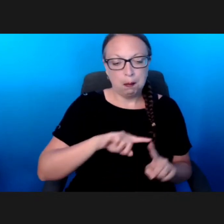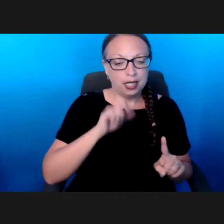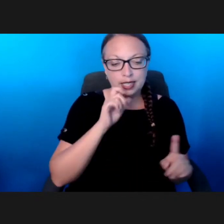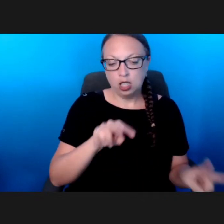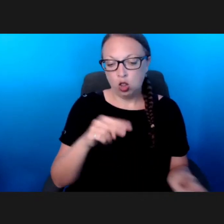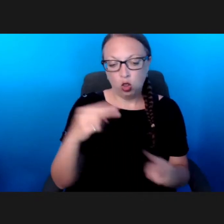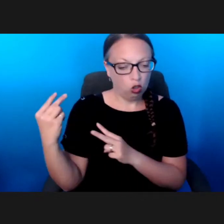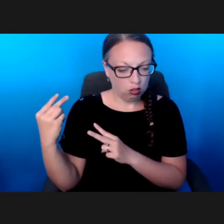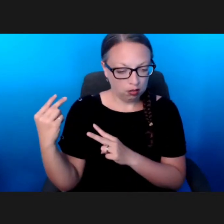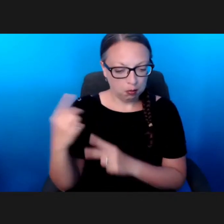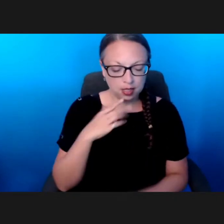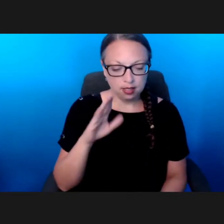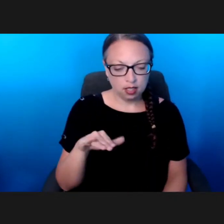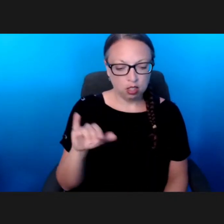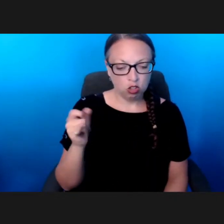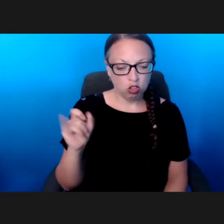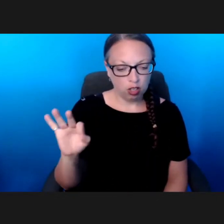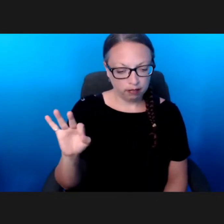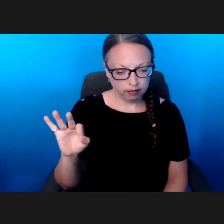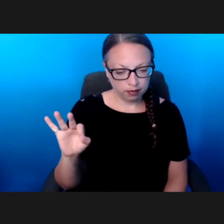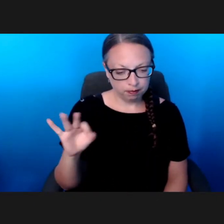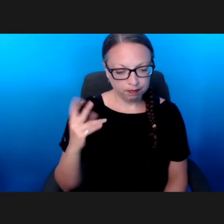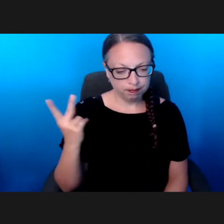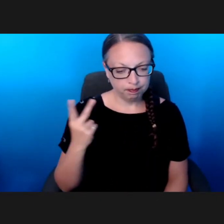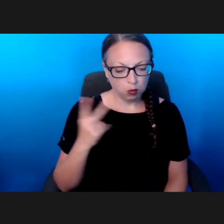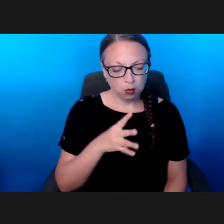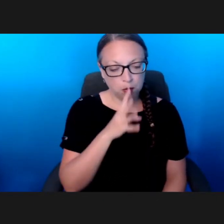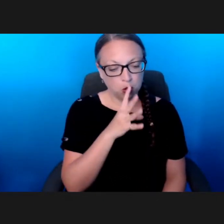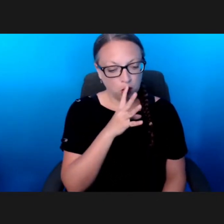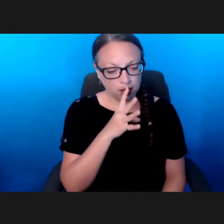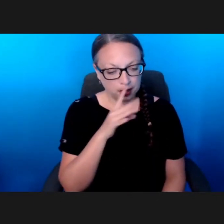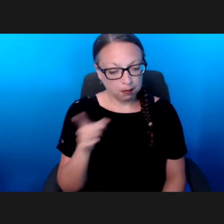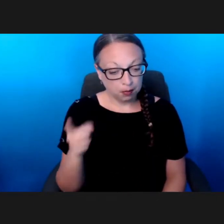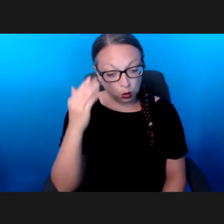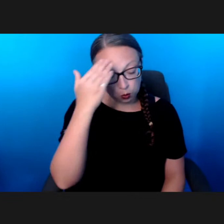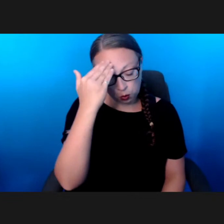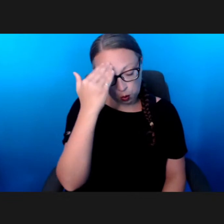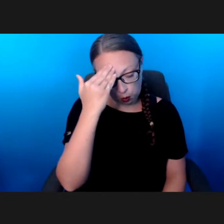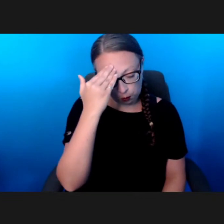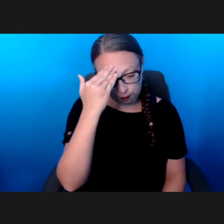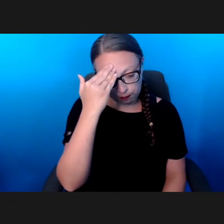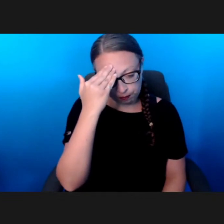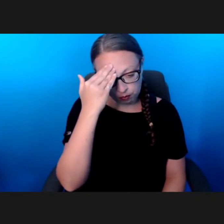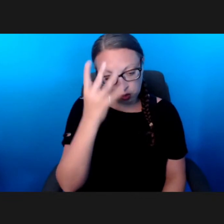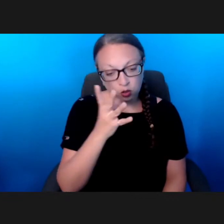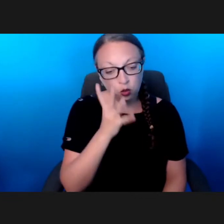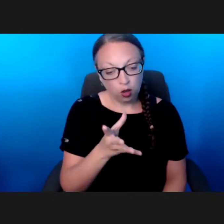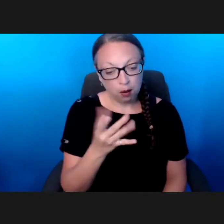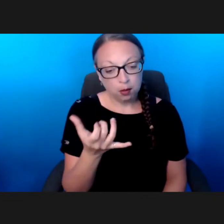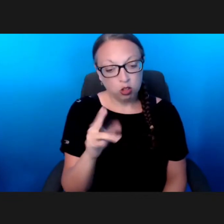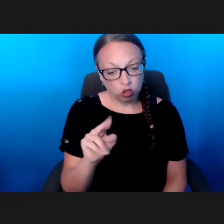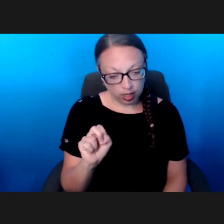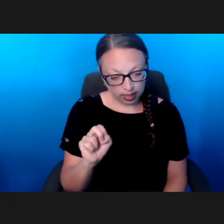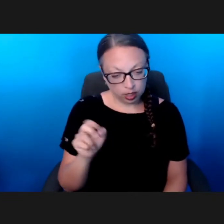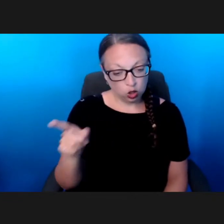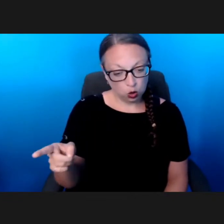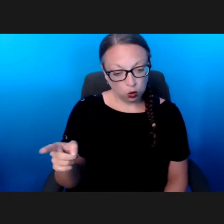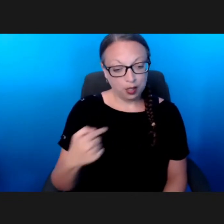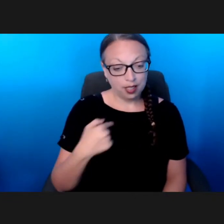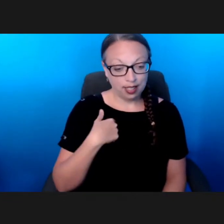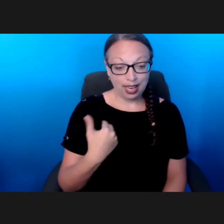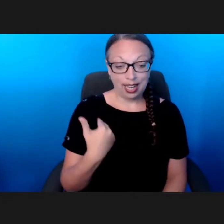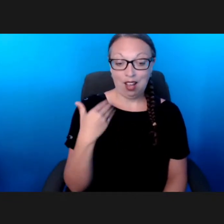"Jeff, Grandma Jane and I have been talking. You know, Grandma Jane, you and I have the same color